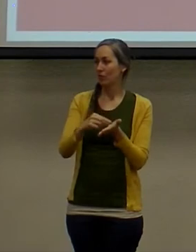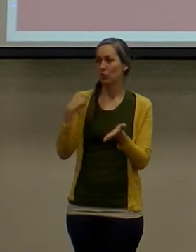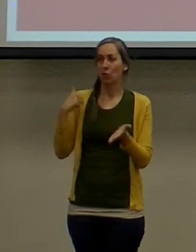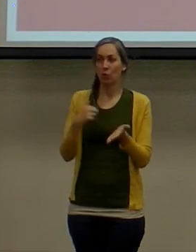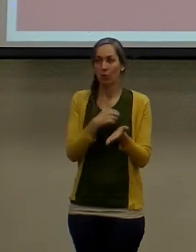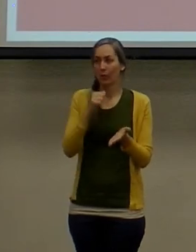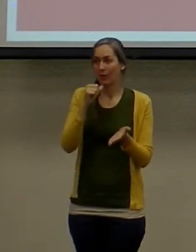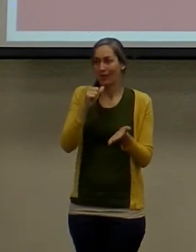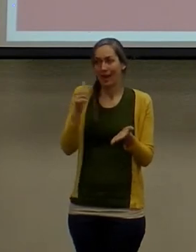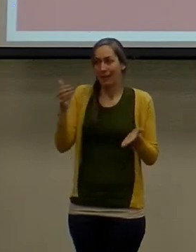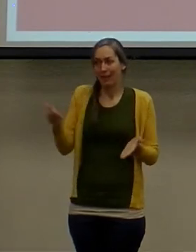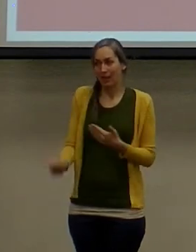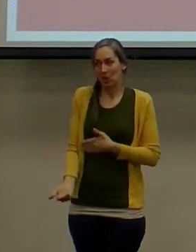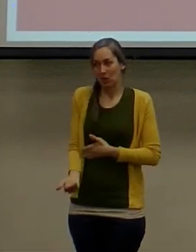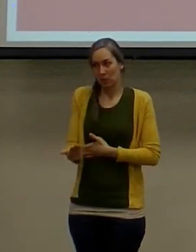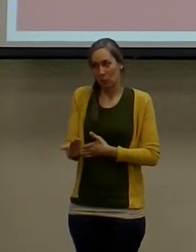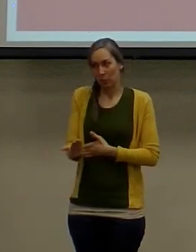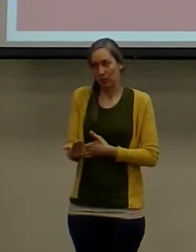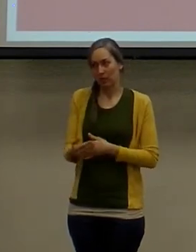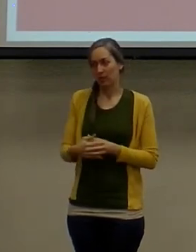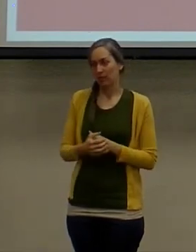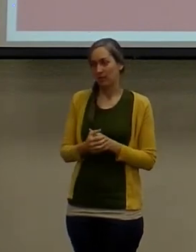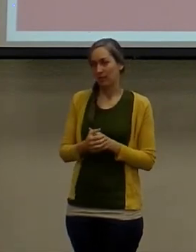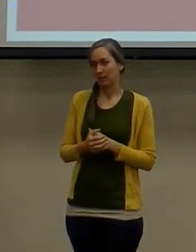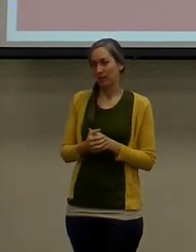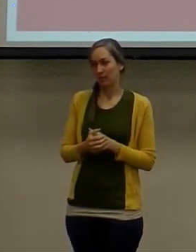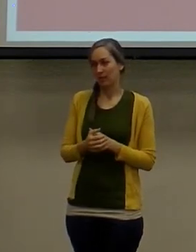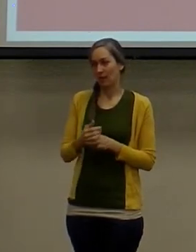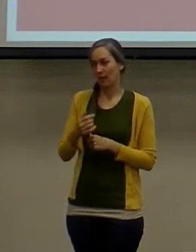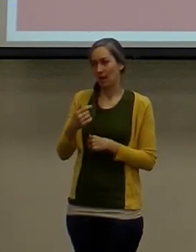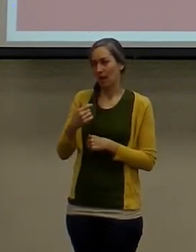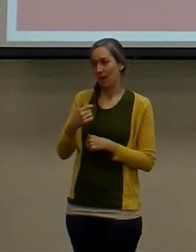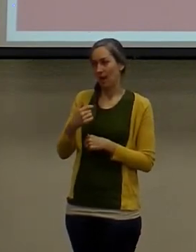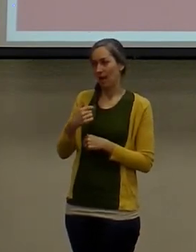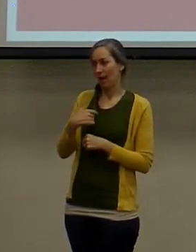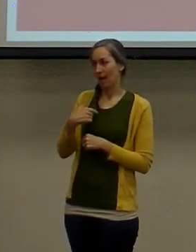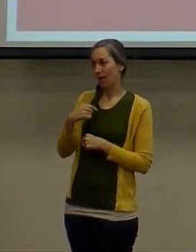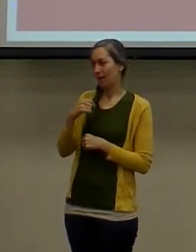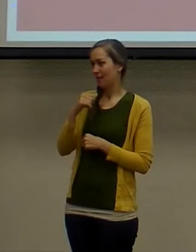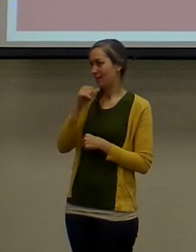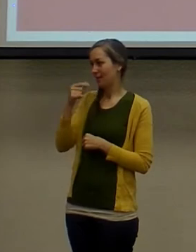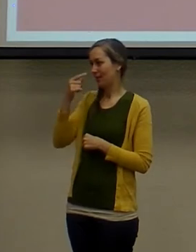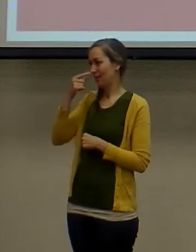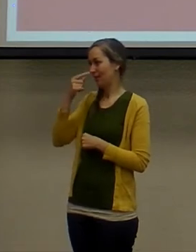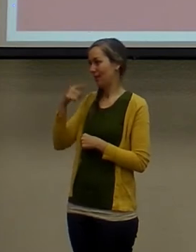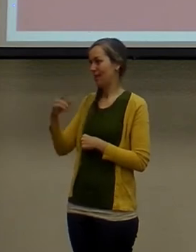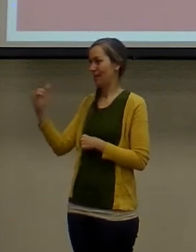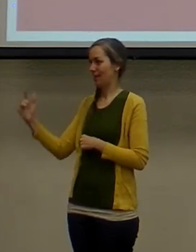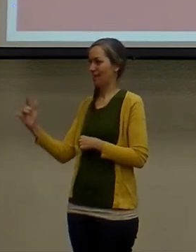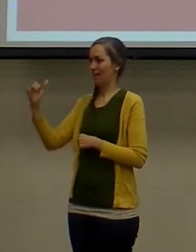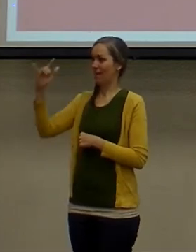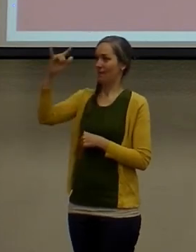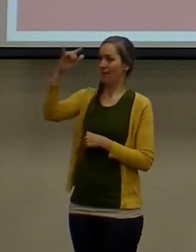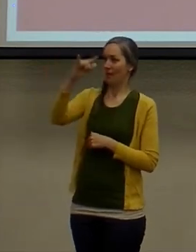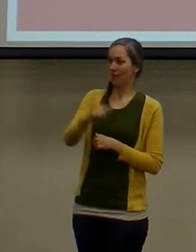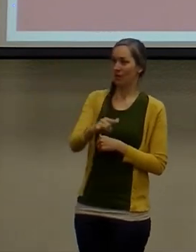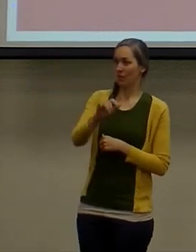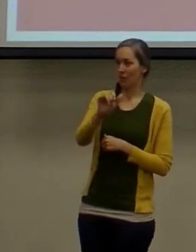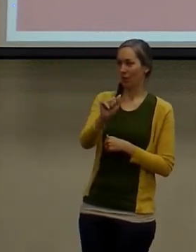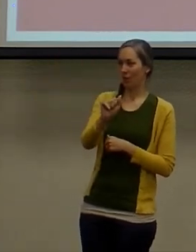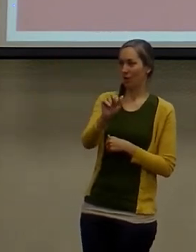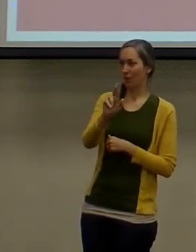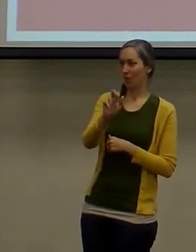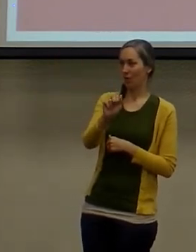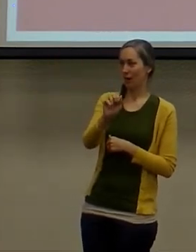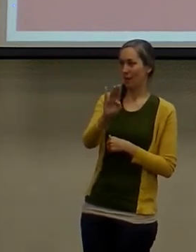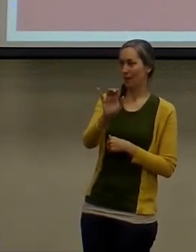And I wouldn't come from Thailand all the way to Arabia here, you know, to